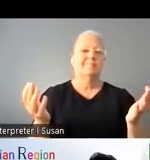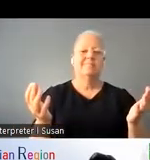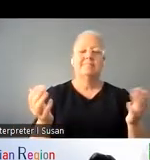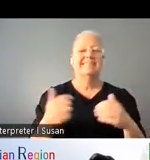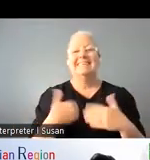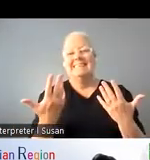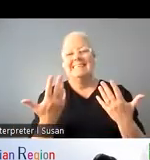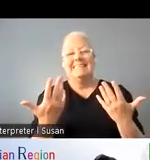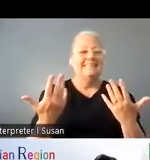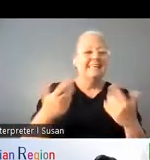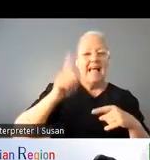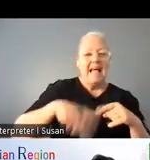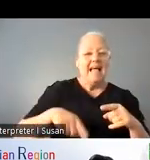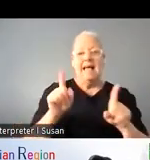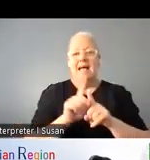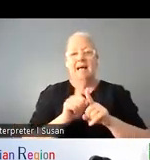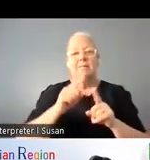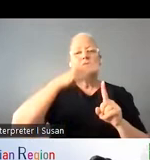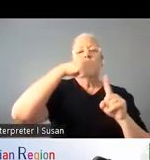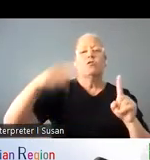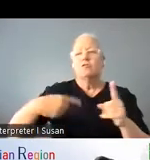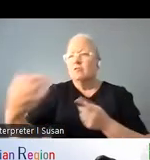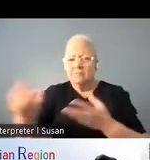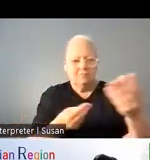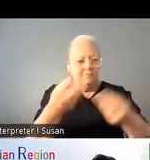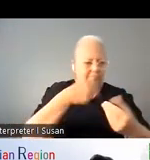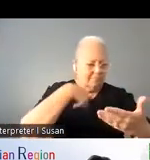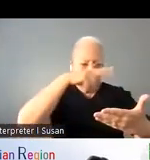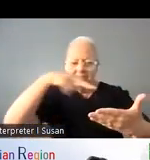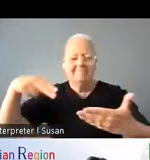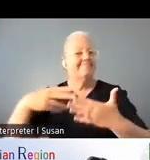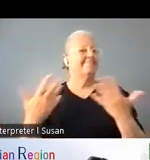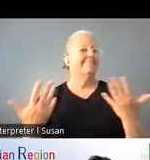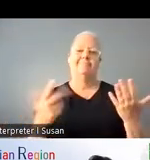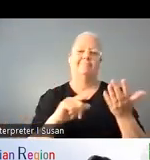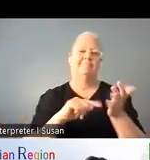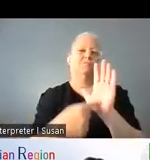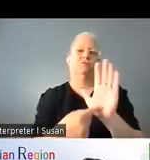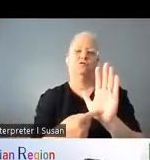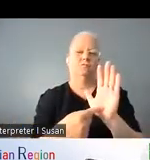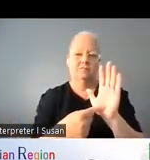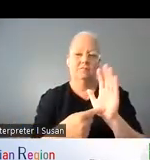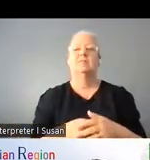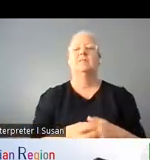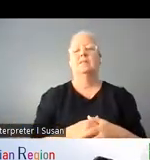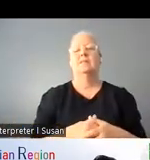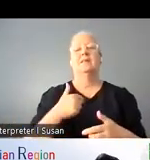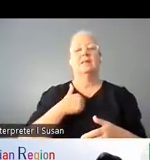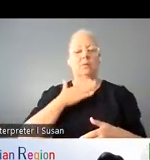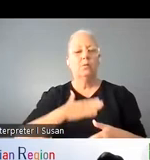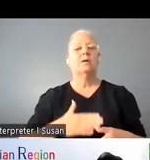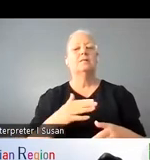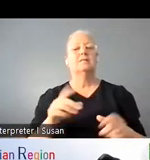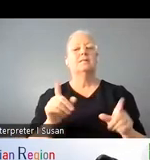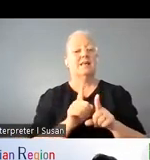data. And yes, I'm going to talk about the arbitrary detention or for